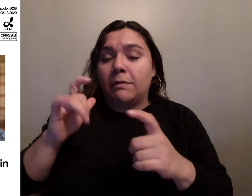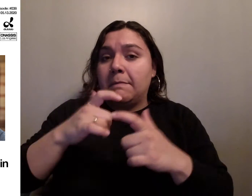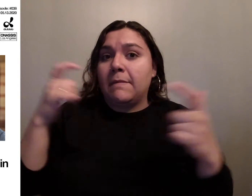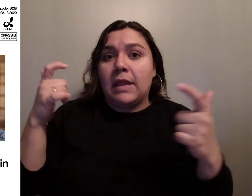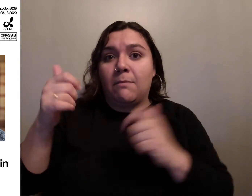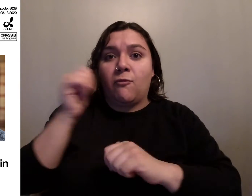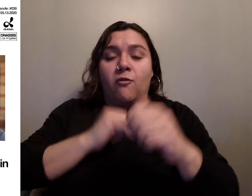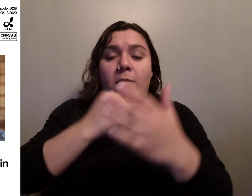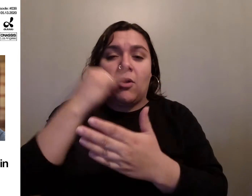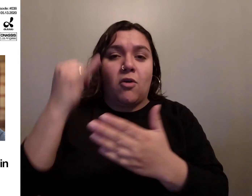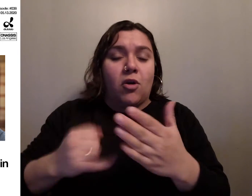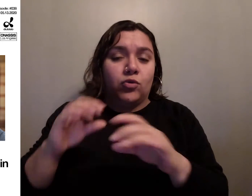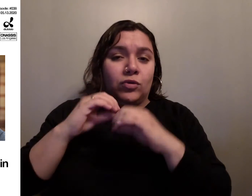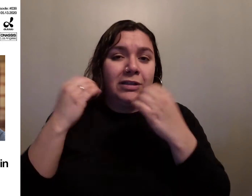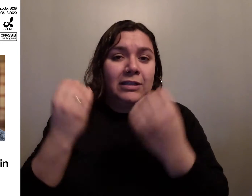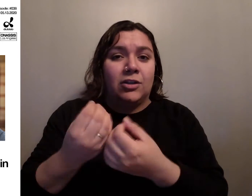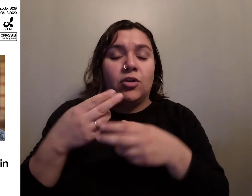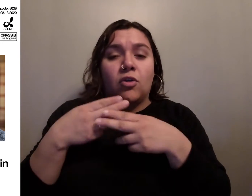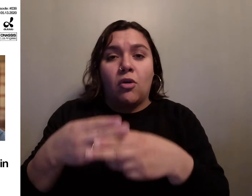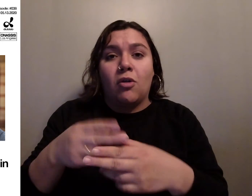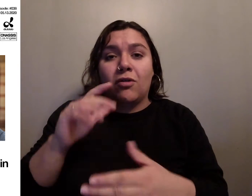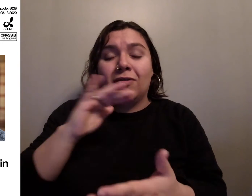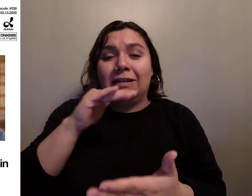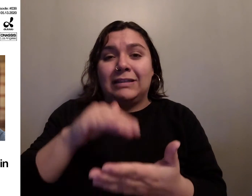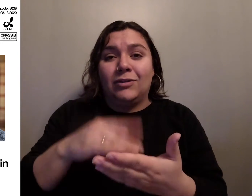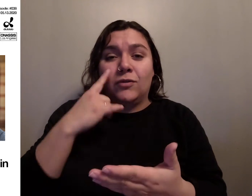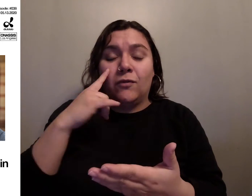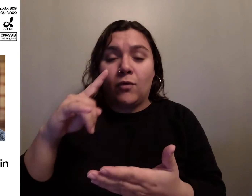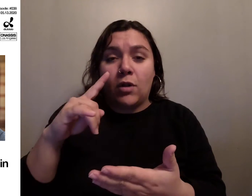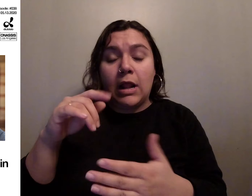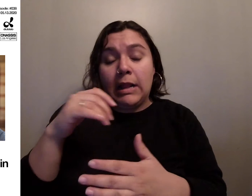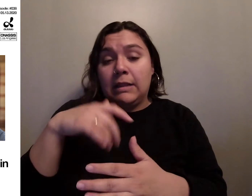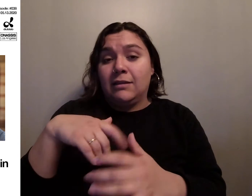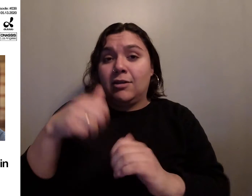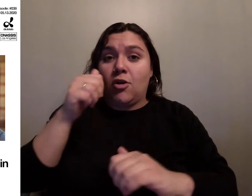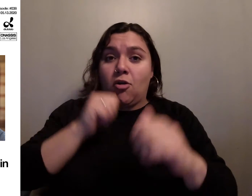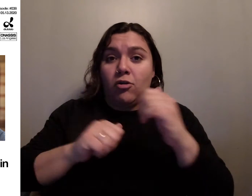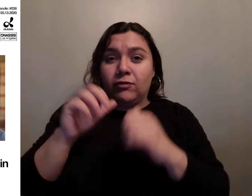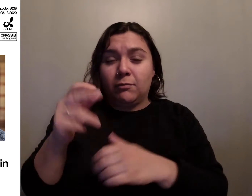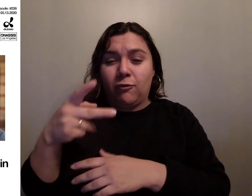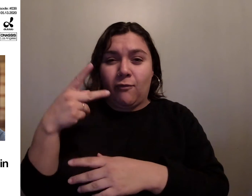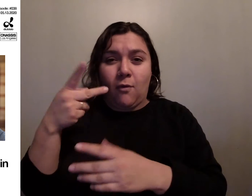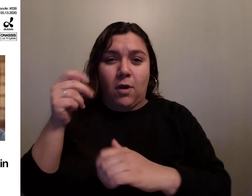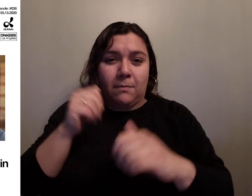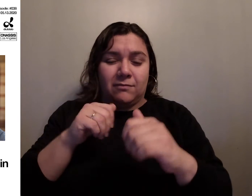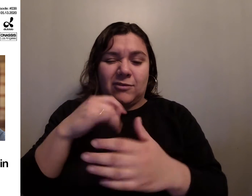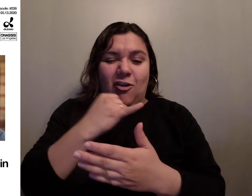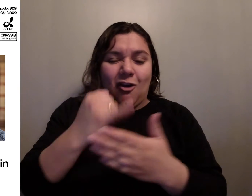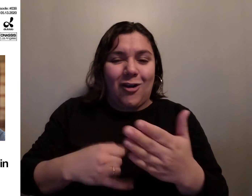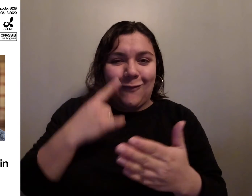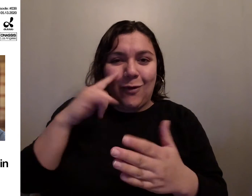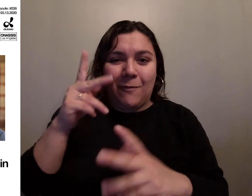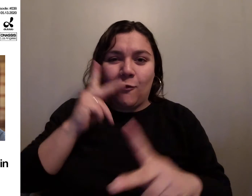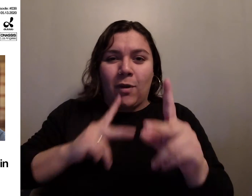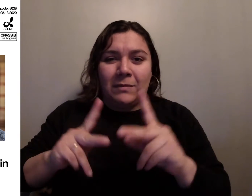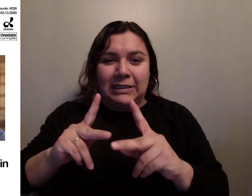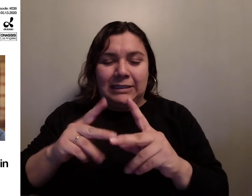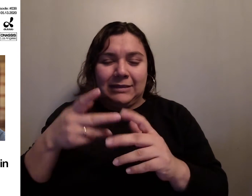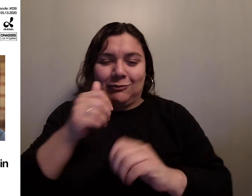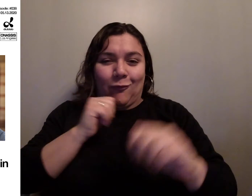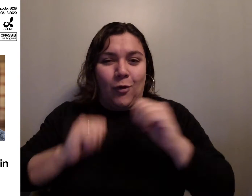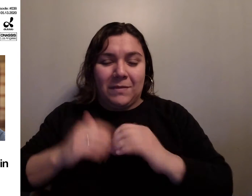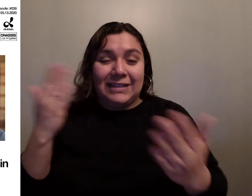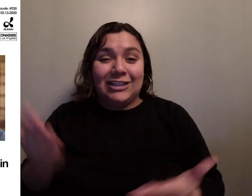a large performing arts presenting organization that's called the Center for the Art of Performance at